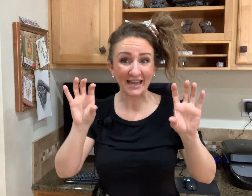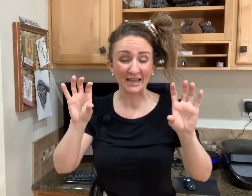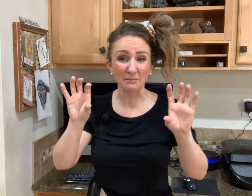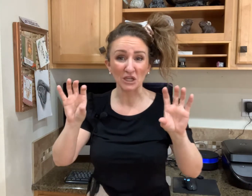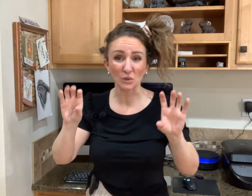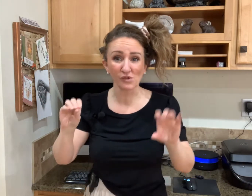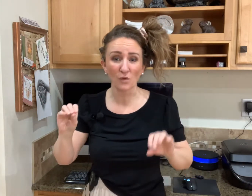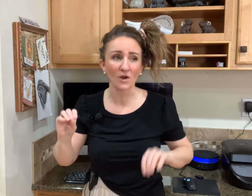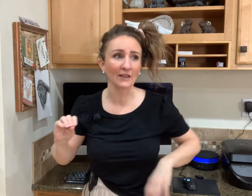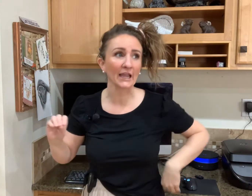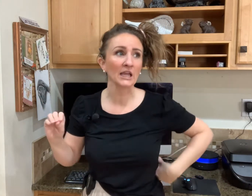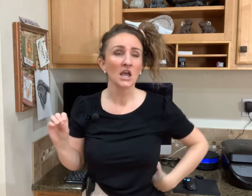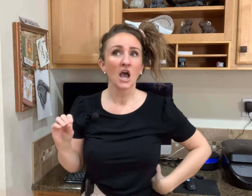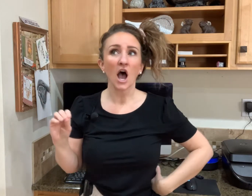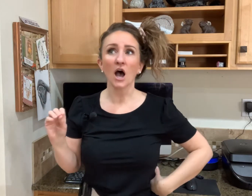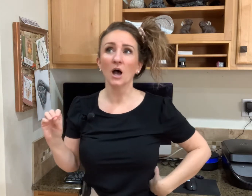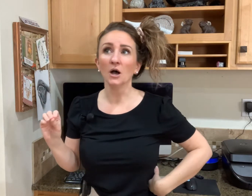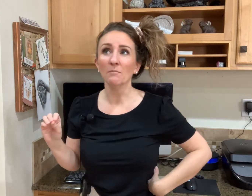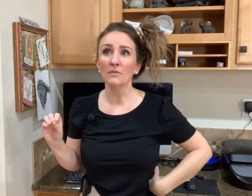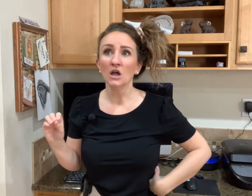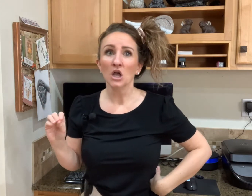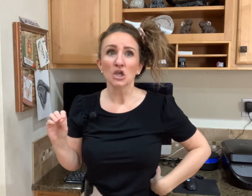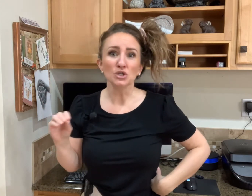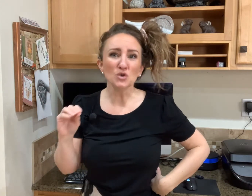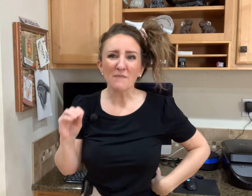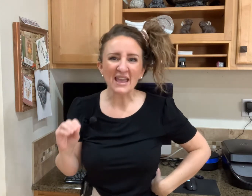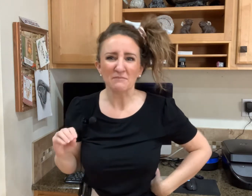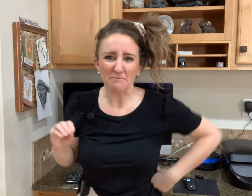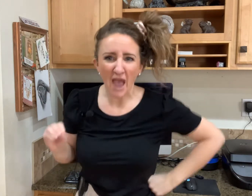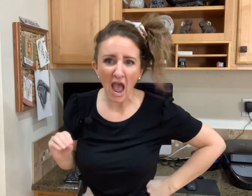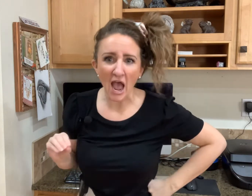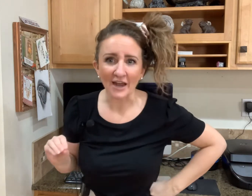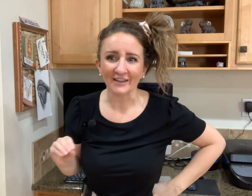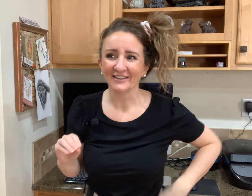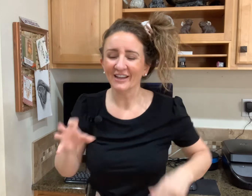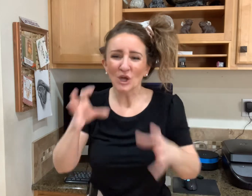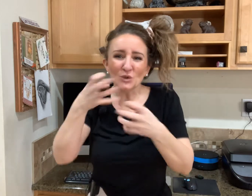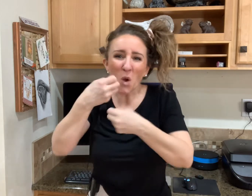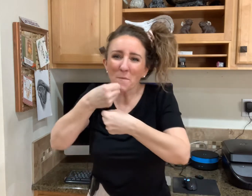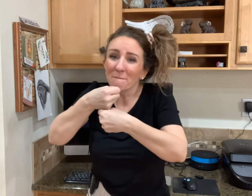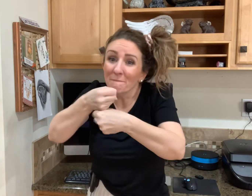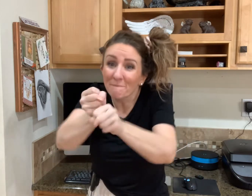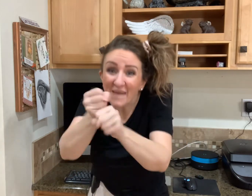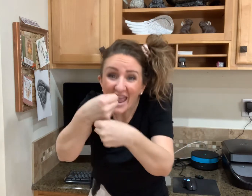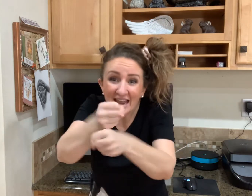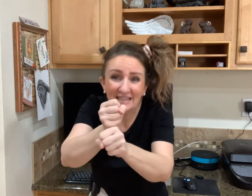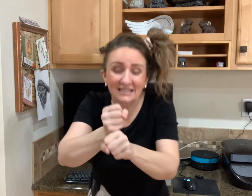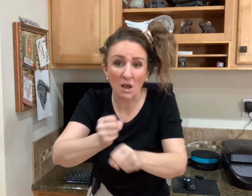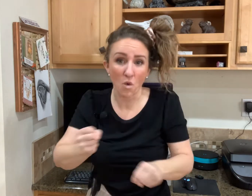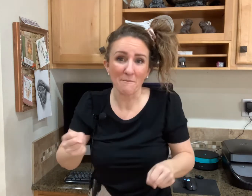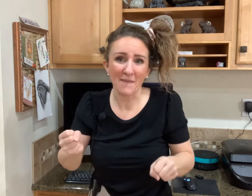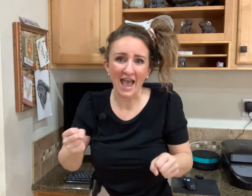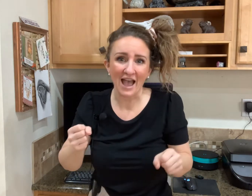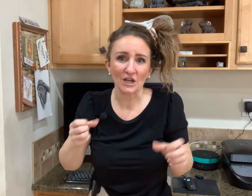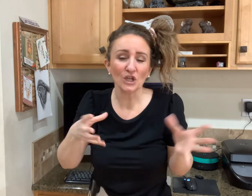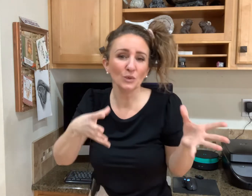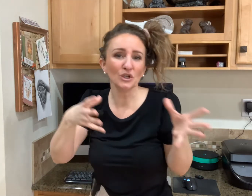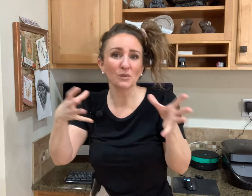can be used for, like you make me mad. You don't make someone mad. You would use the